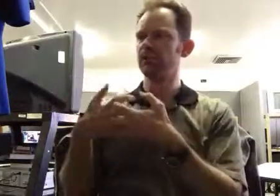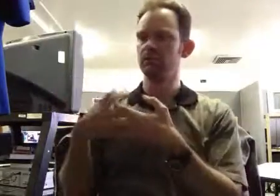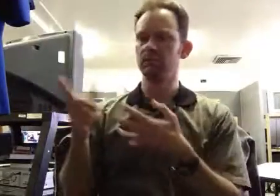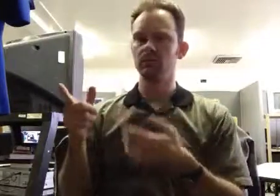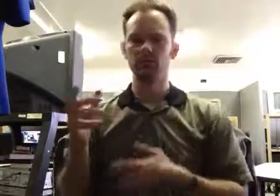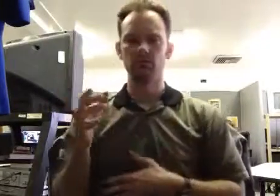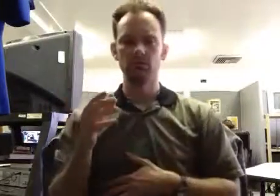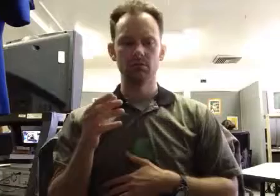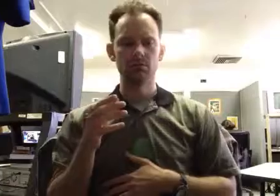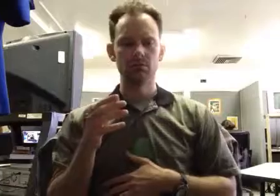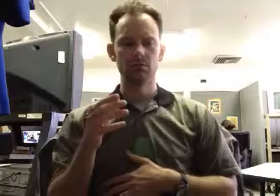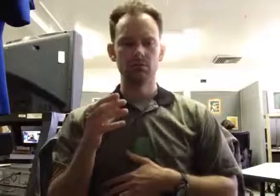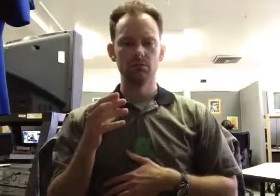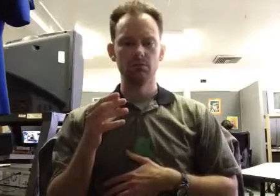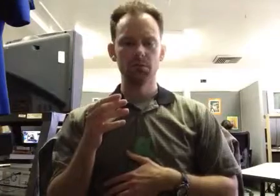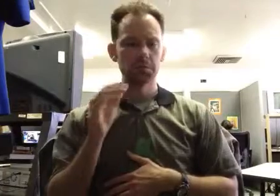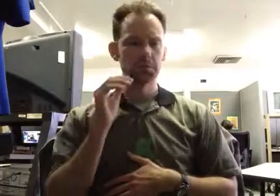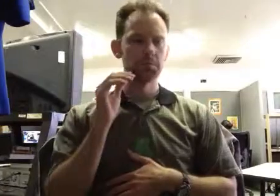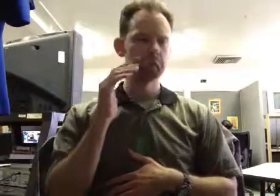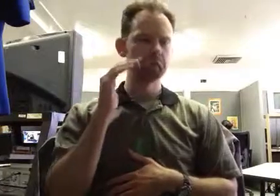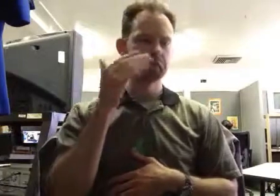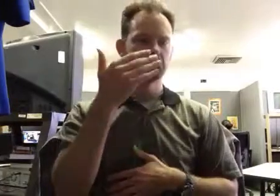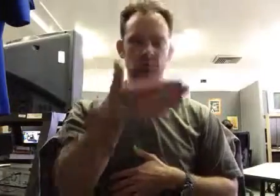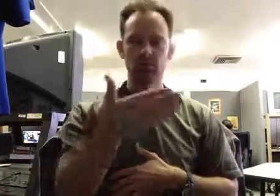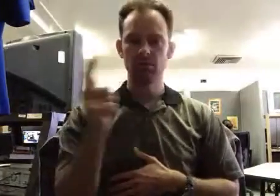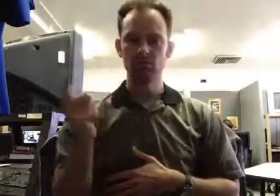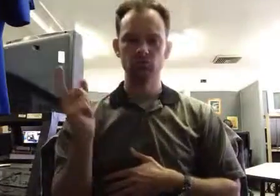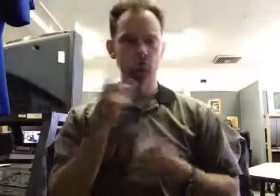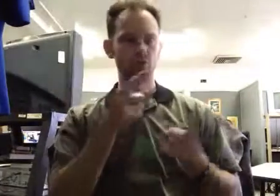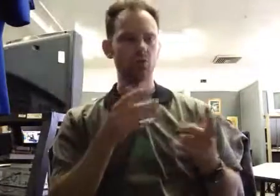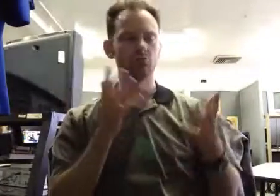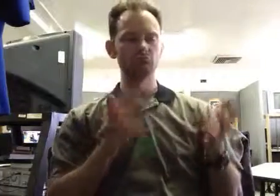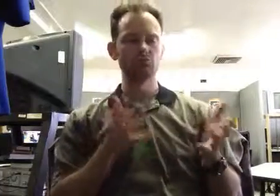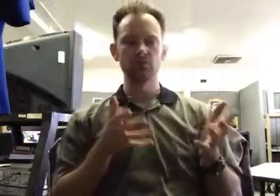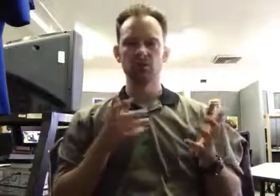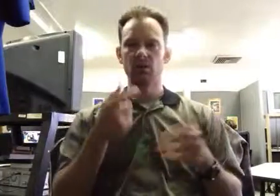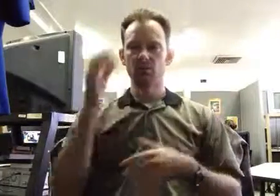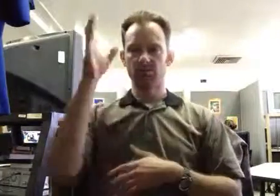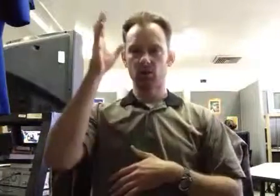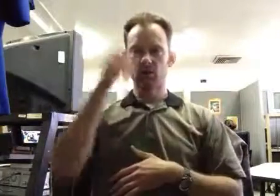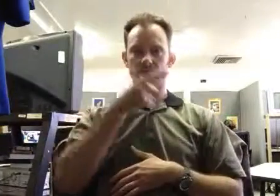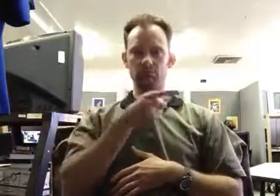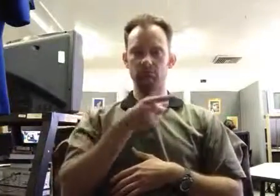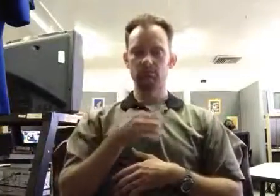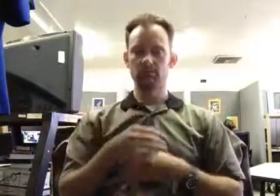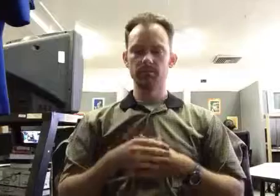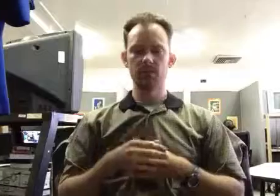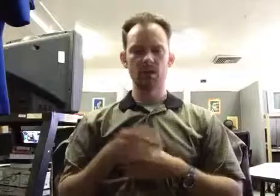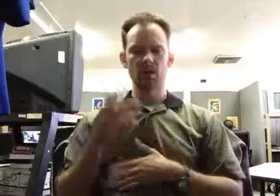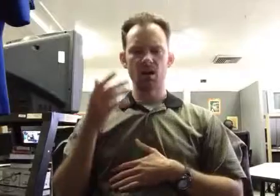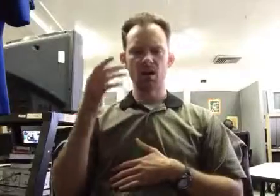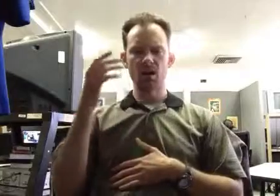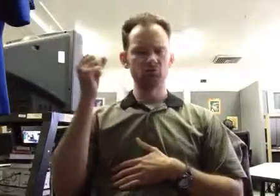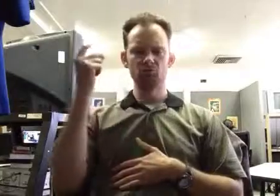door, had a small conversation with Father, and then said, "I don't understand. I was over at Annie's